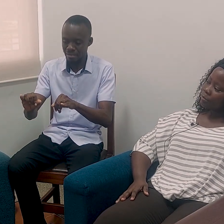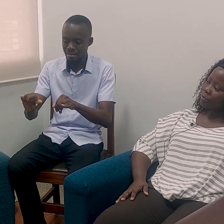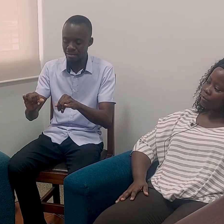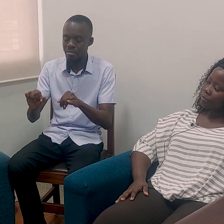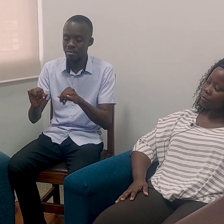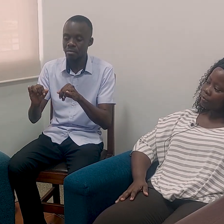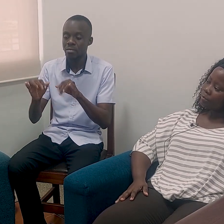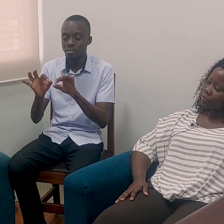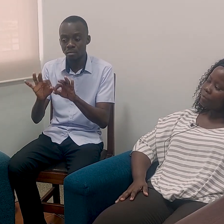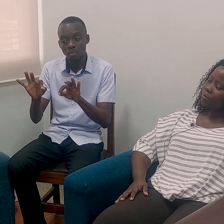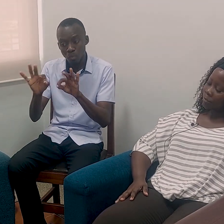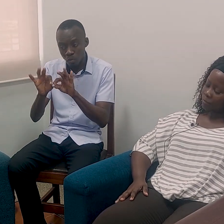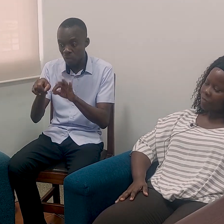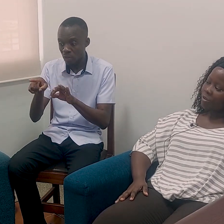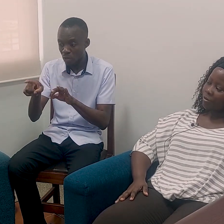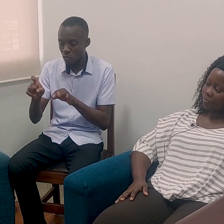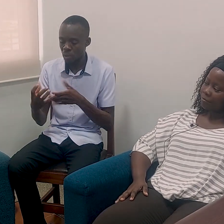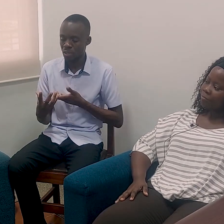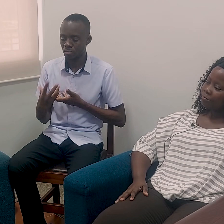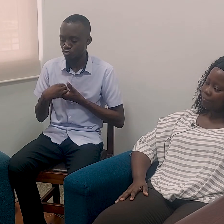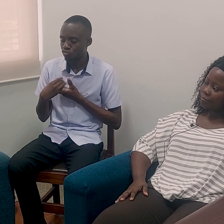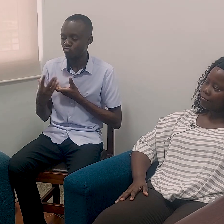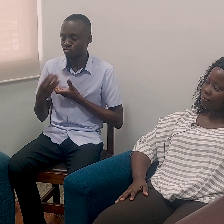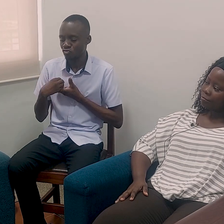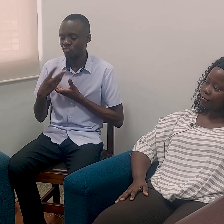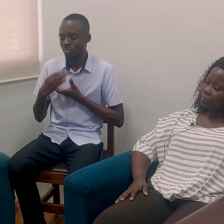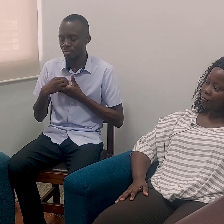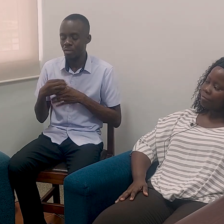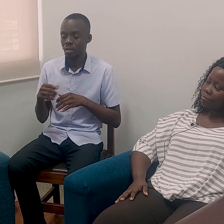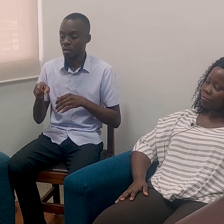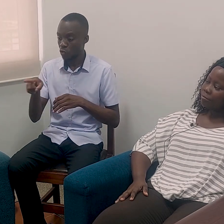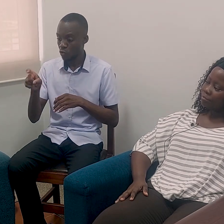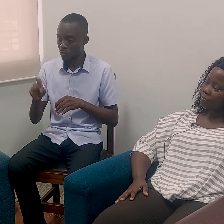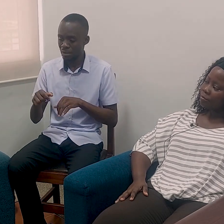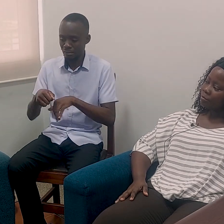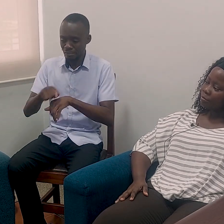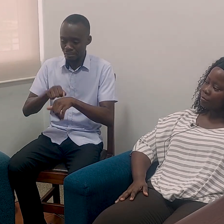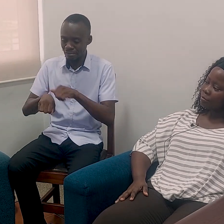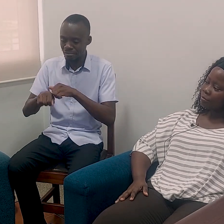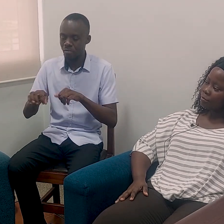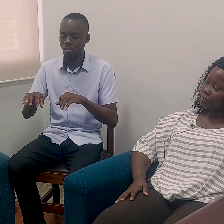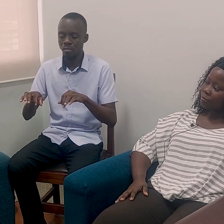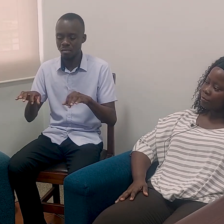you still have to implement them. You still have to be proactive. You have to be